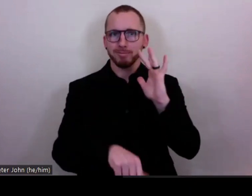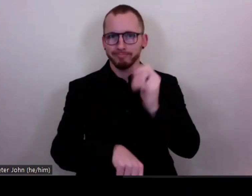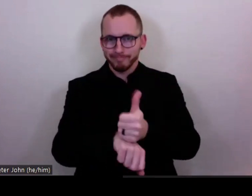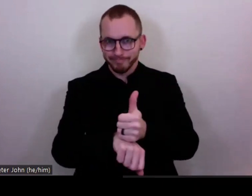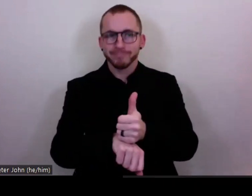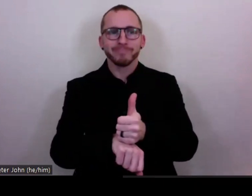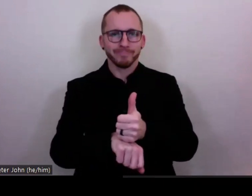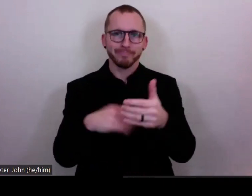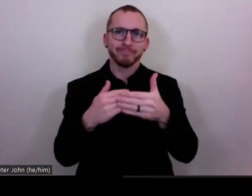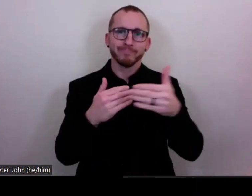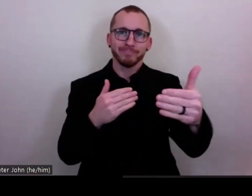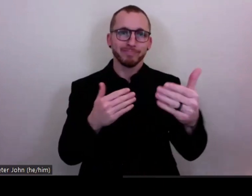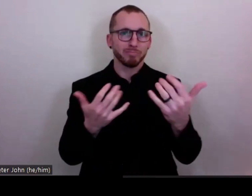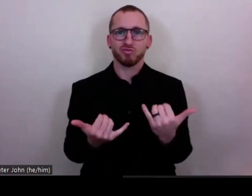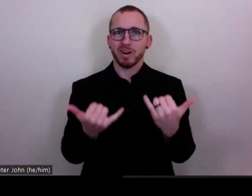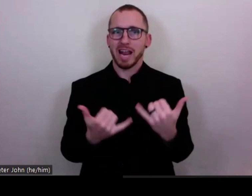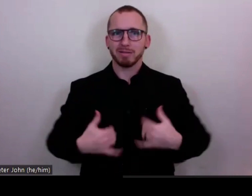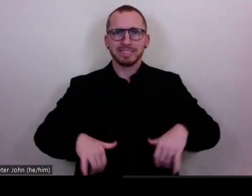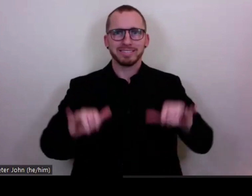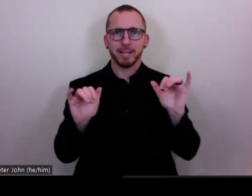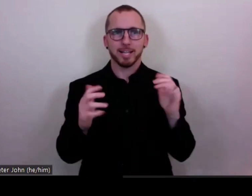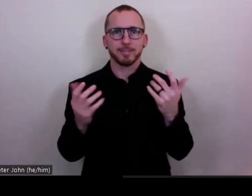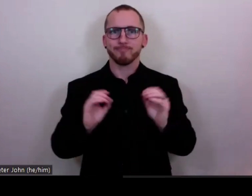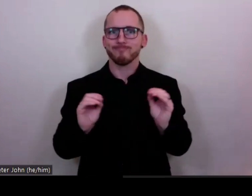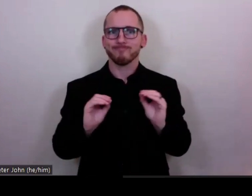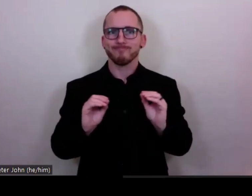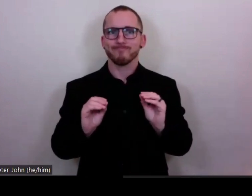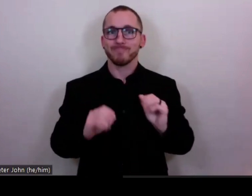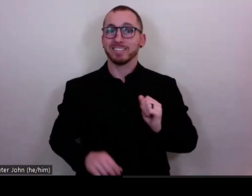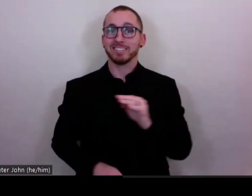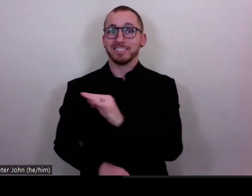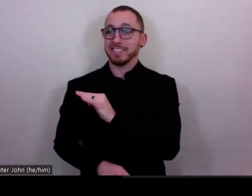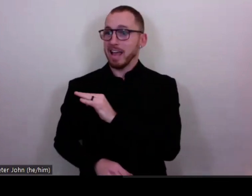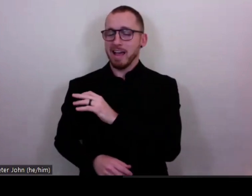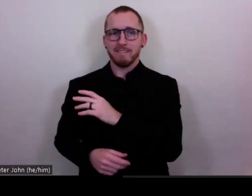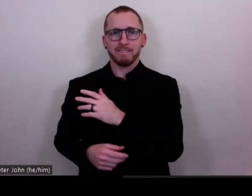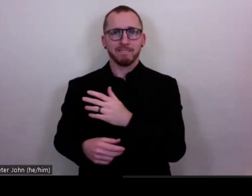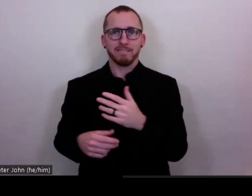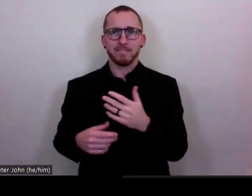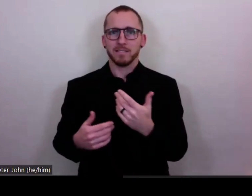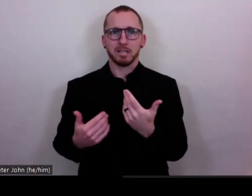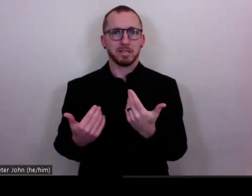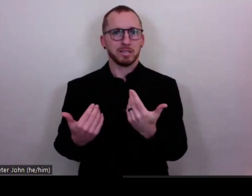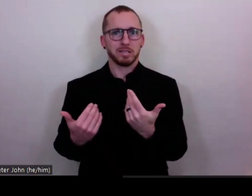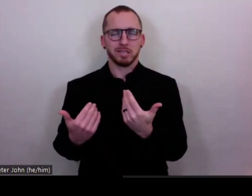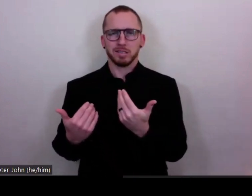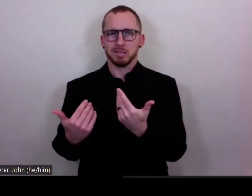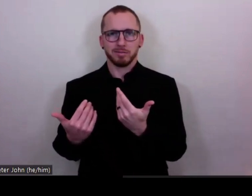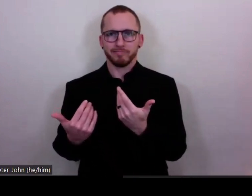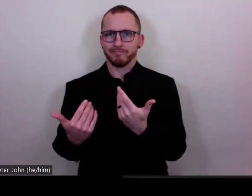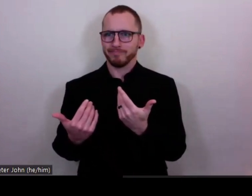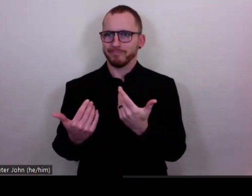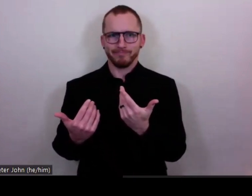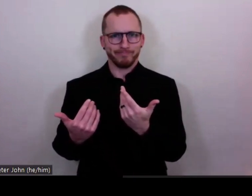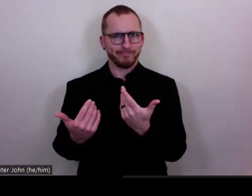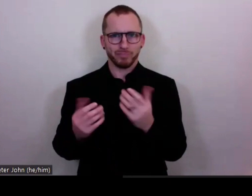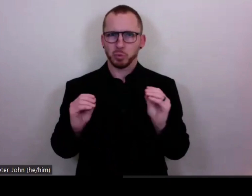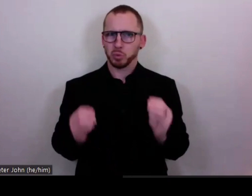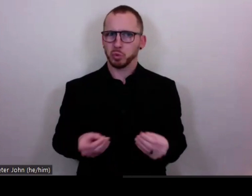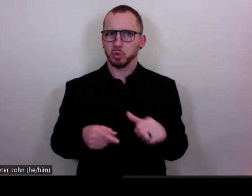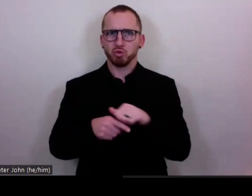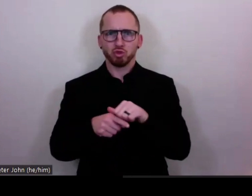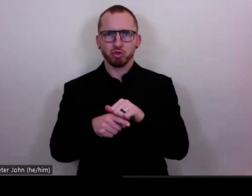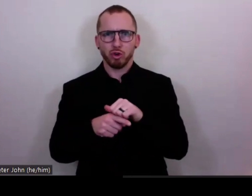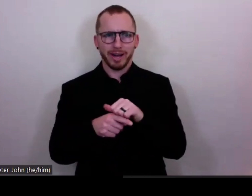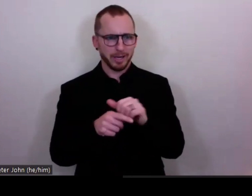reality. Staff are hard-pressed to identify the care needs people